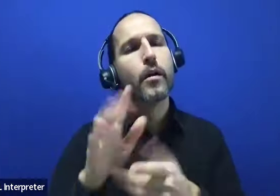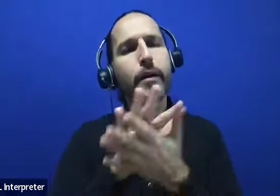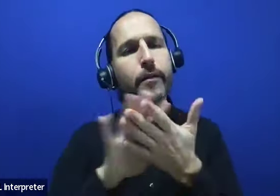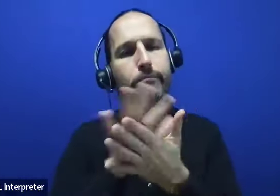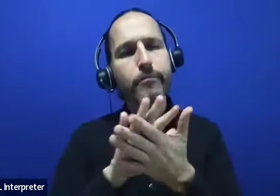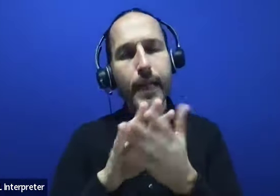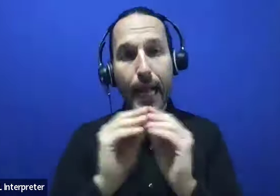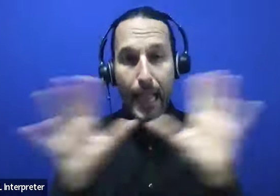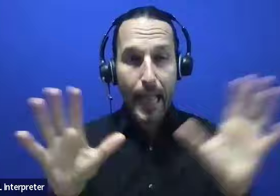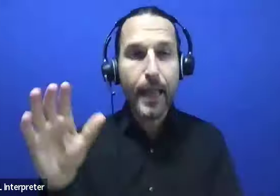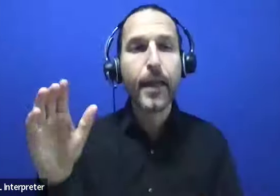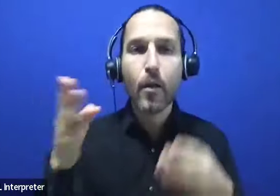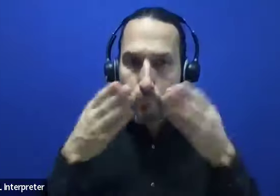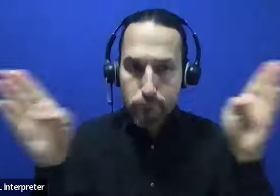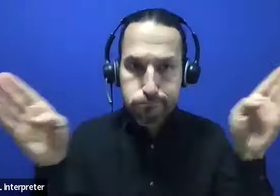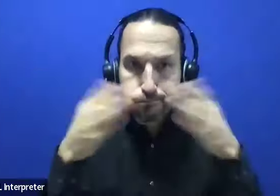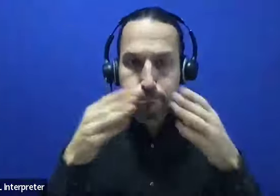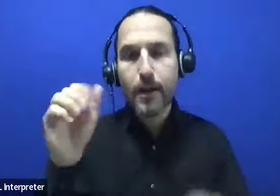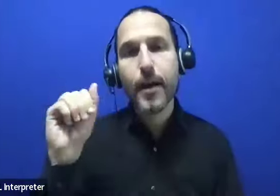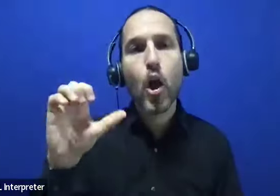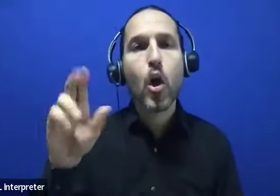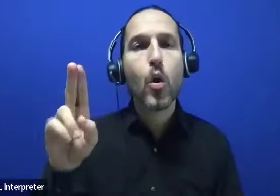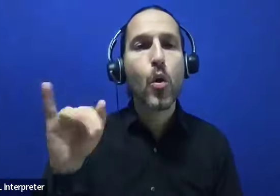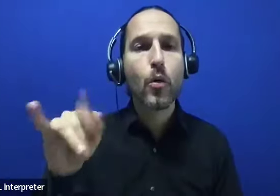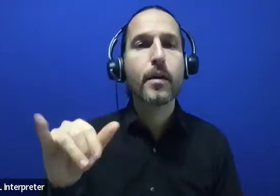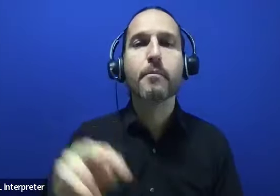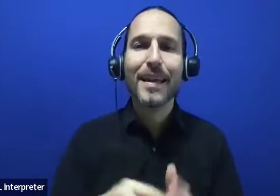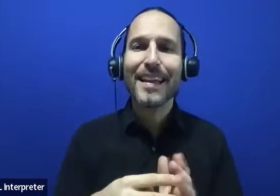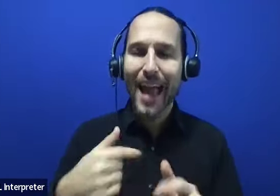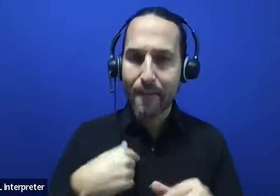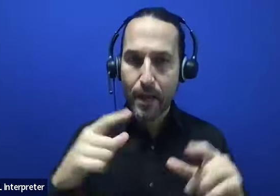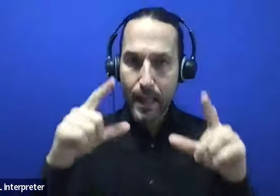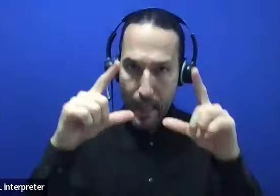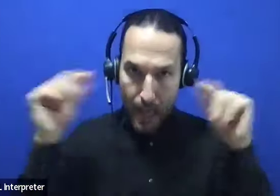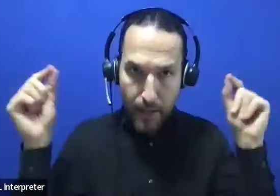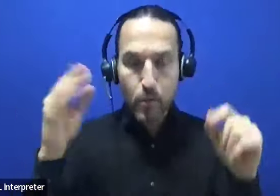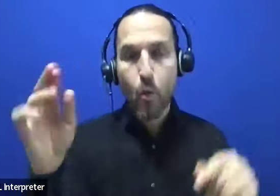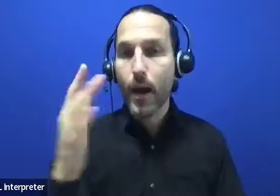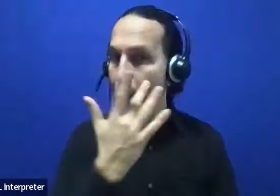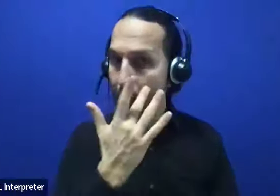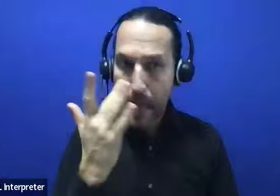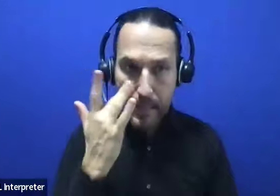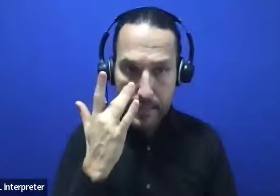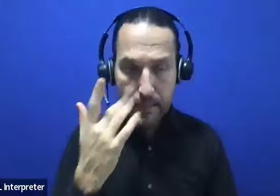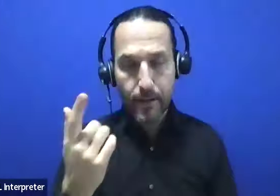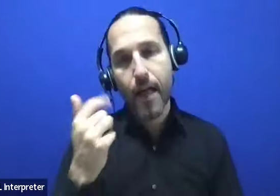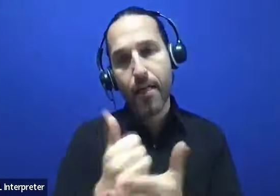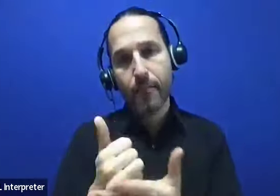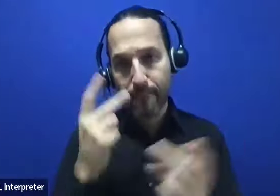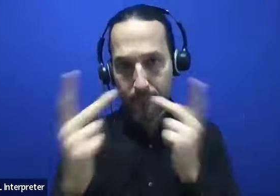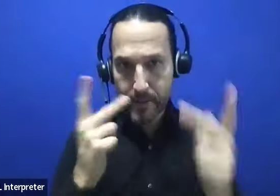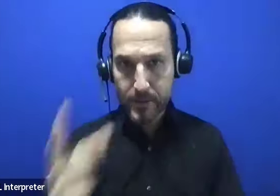have bad acuity, that means you often wear glasses or contacts or some kind of aids.